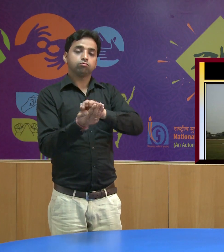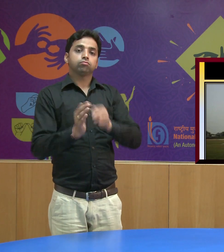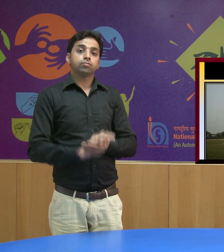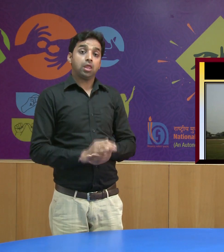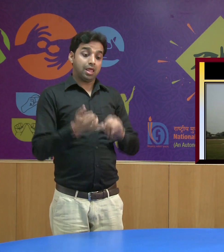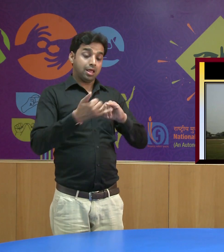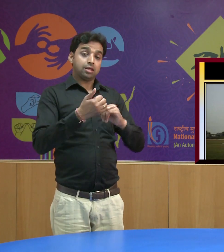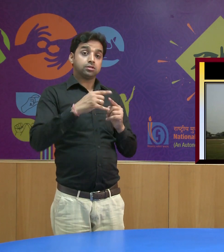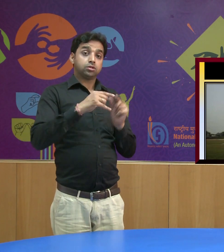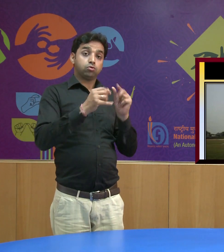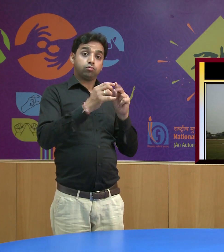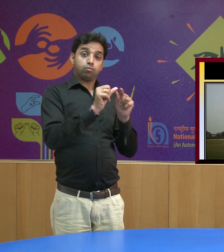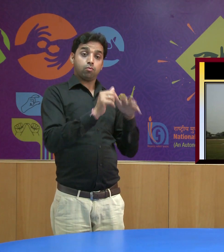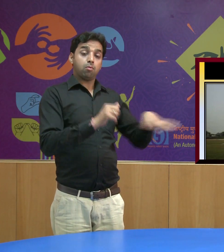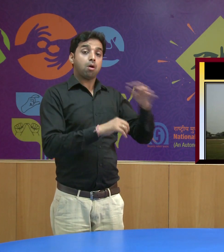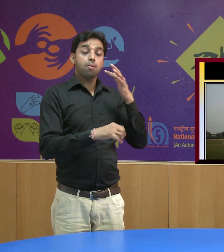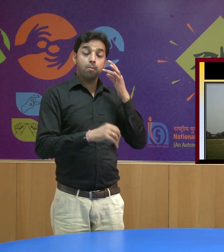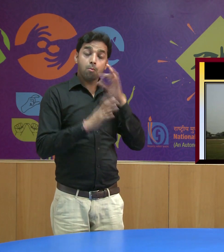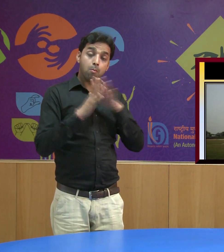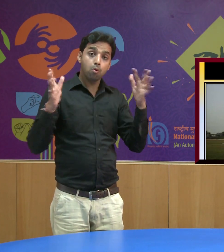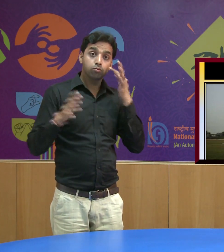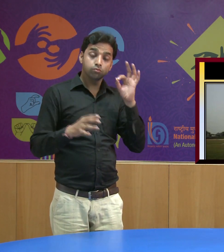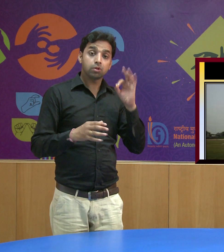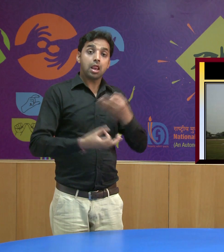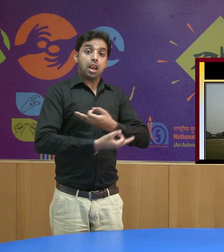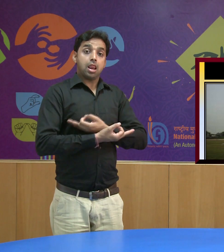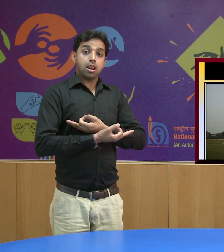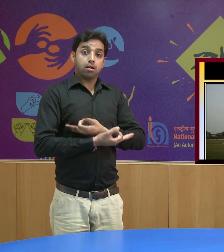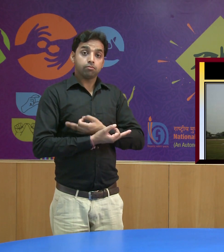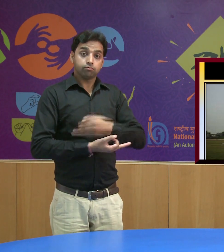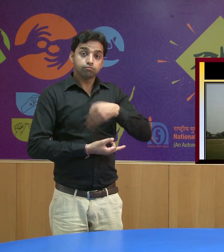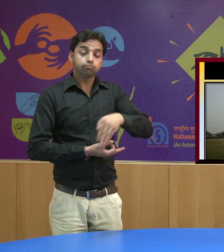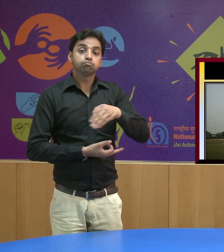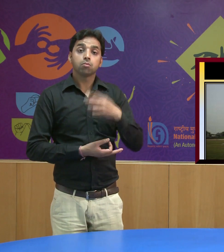Stupas are very important in Buddhist religion.